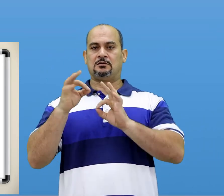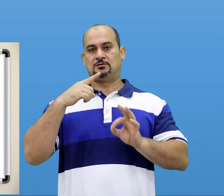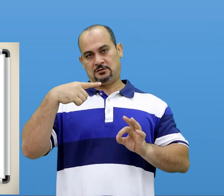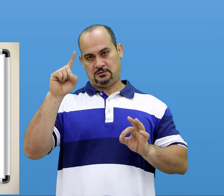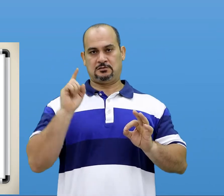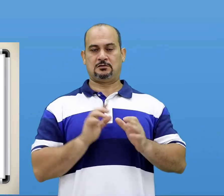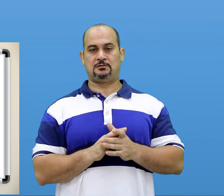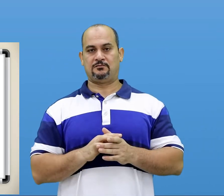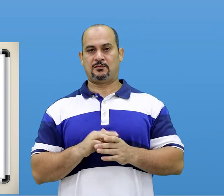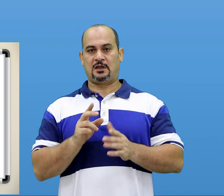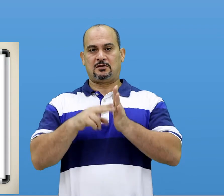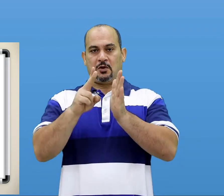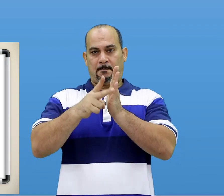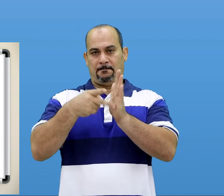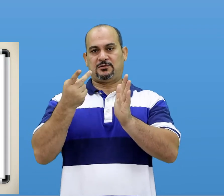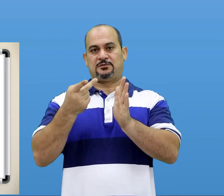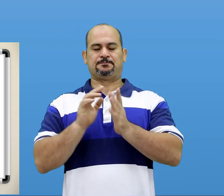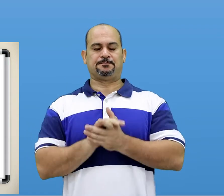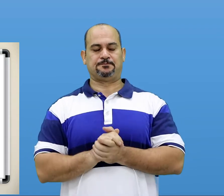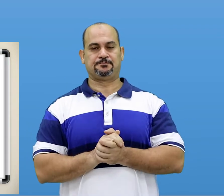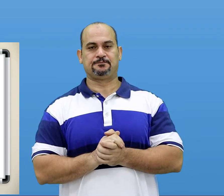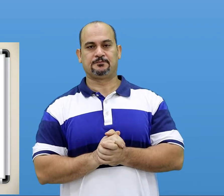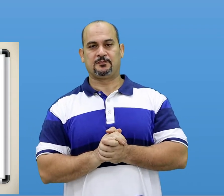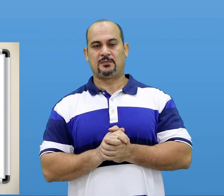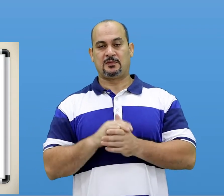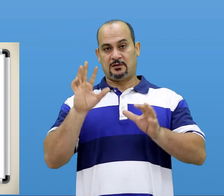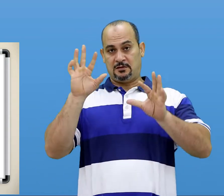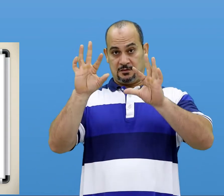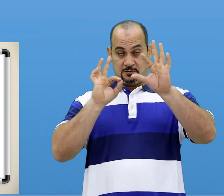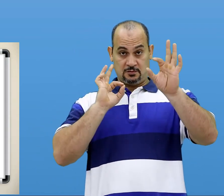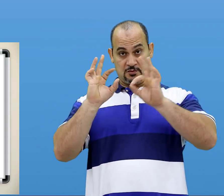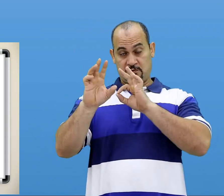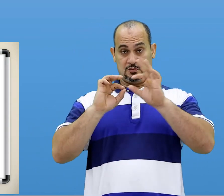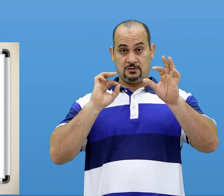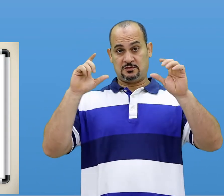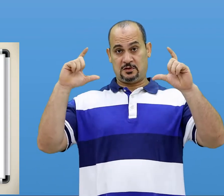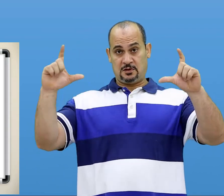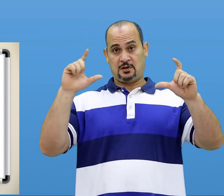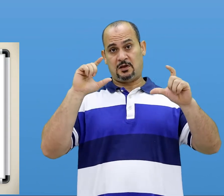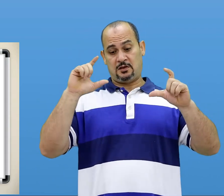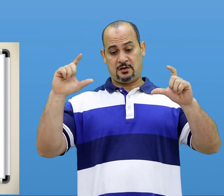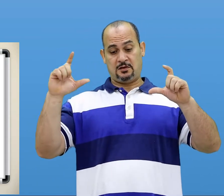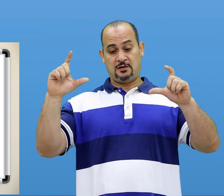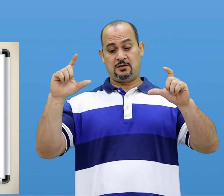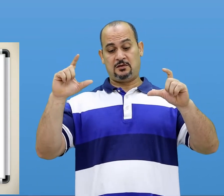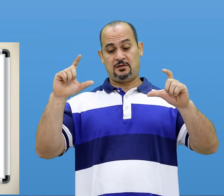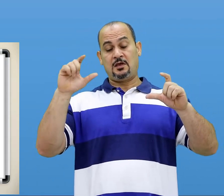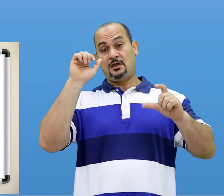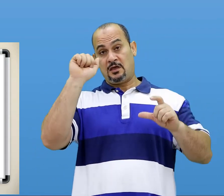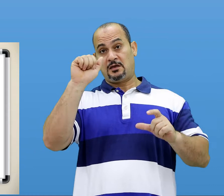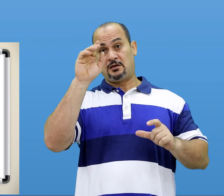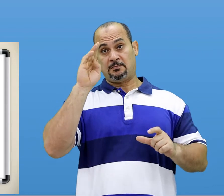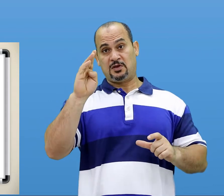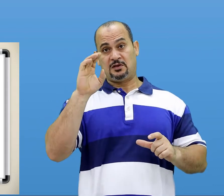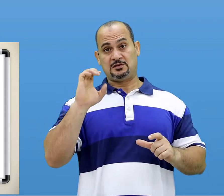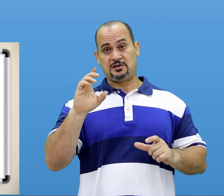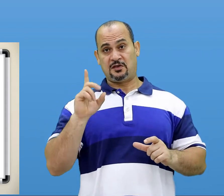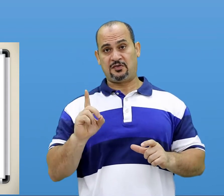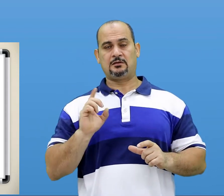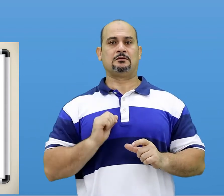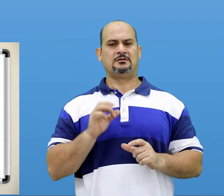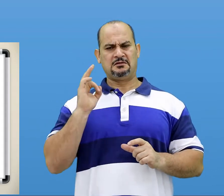answer. And I repeat, to choose the answer correctly, you must read the